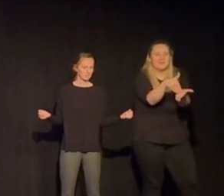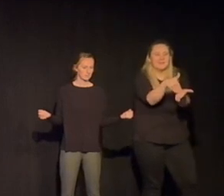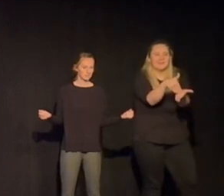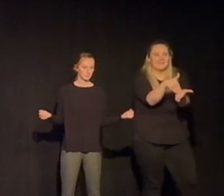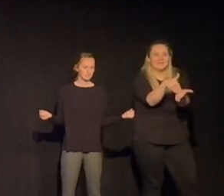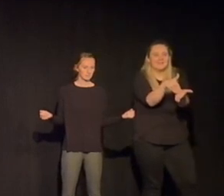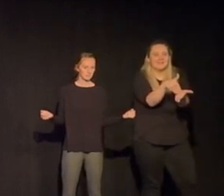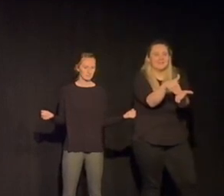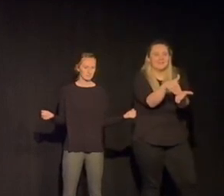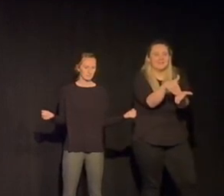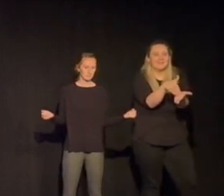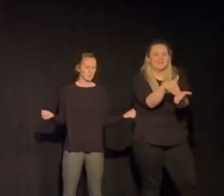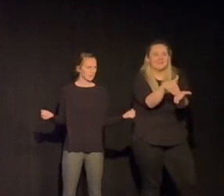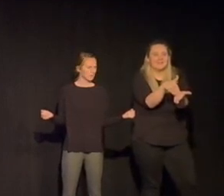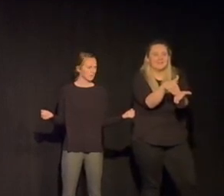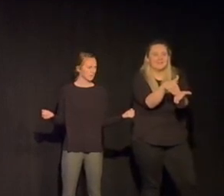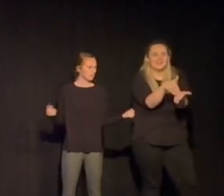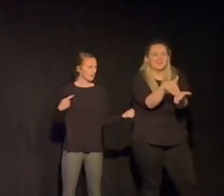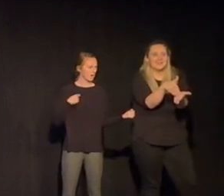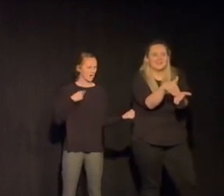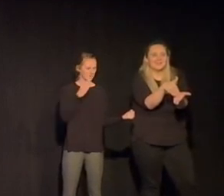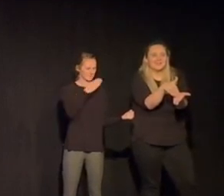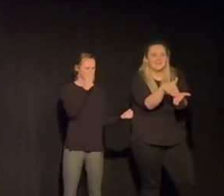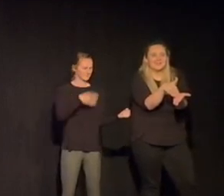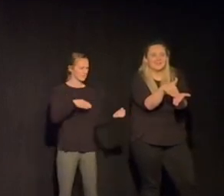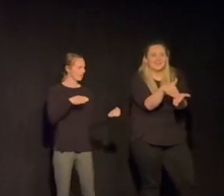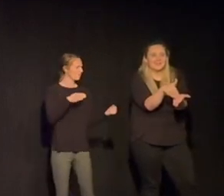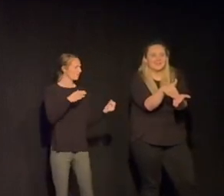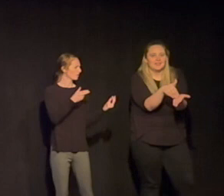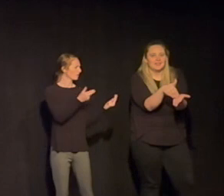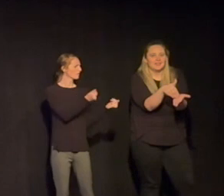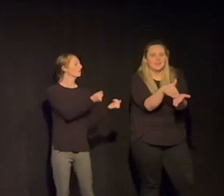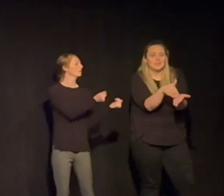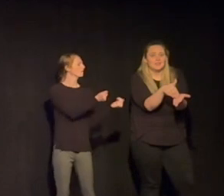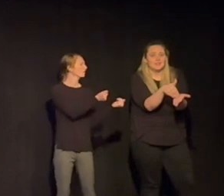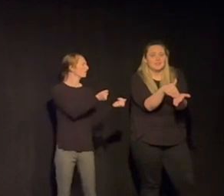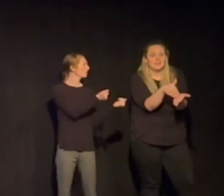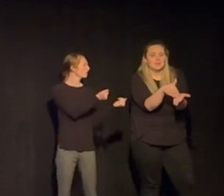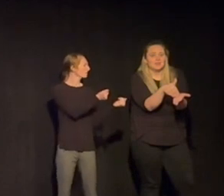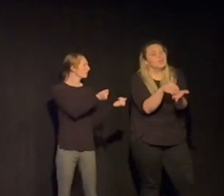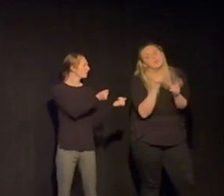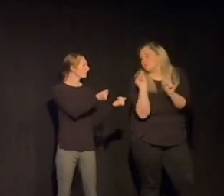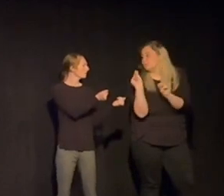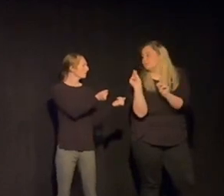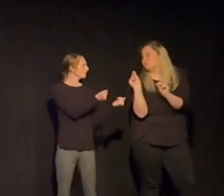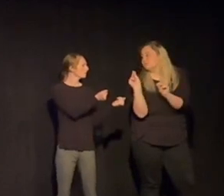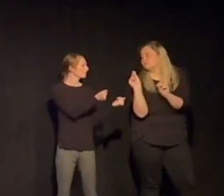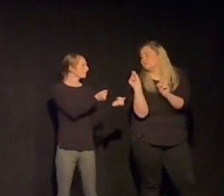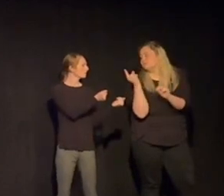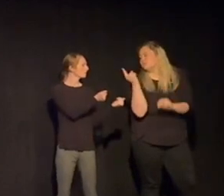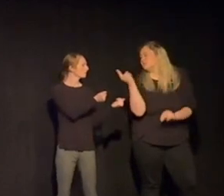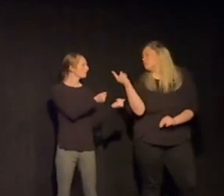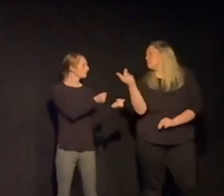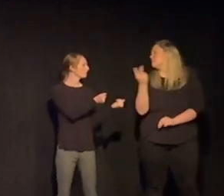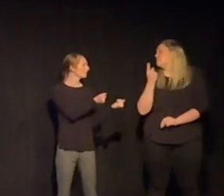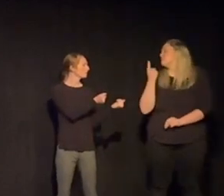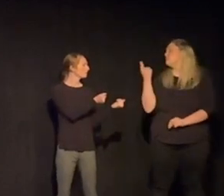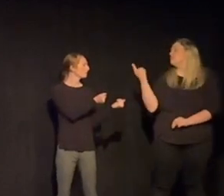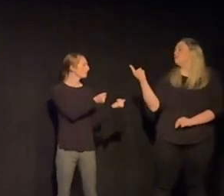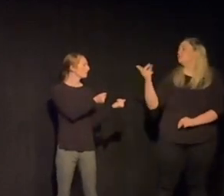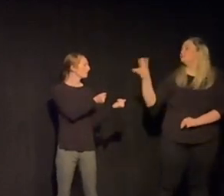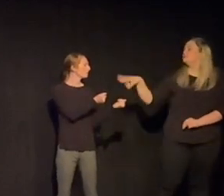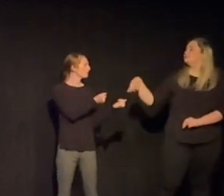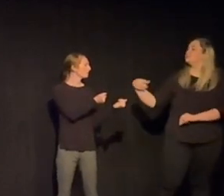I never laughed at you. No. You always looked upon